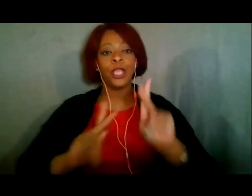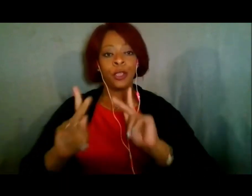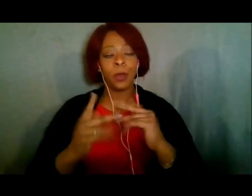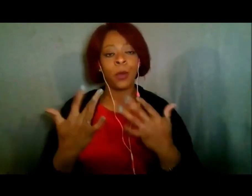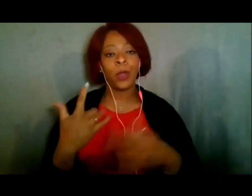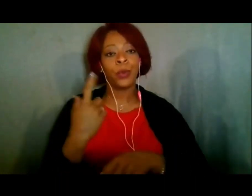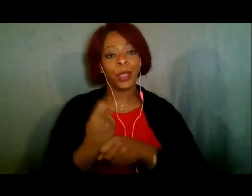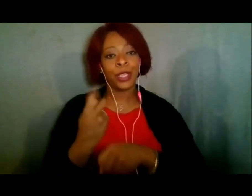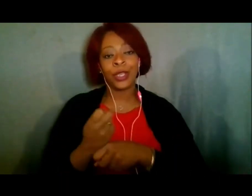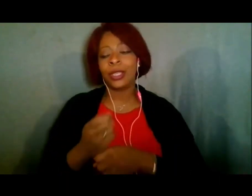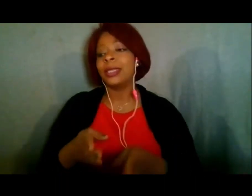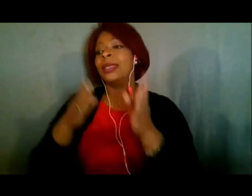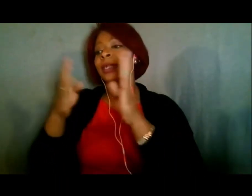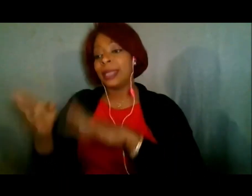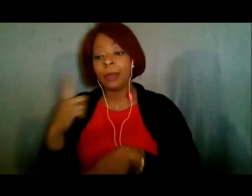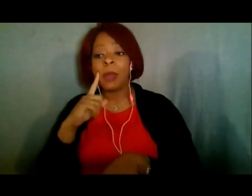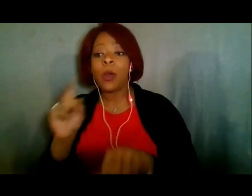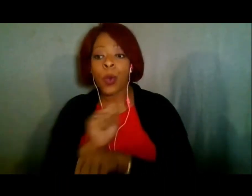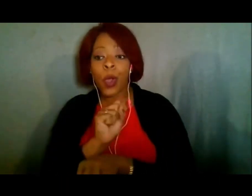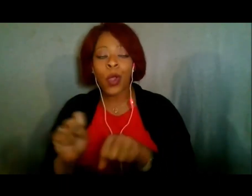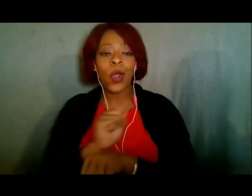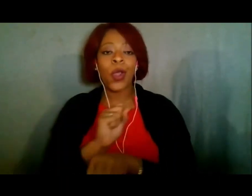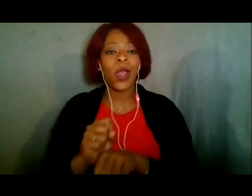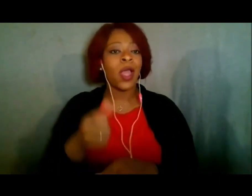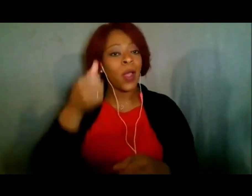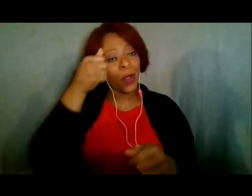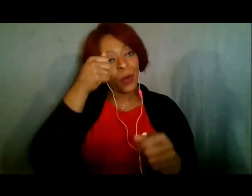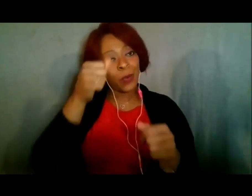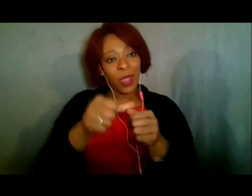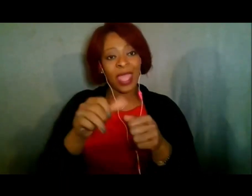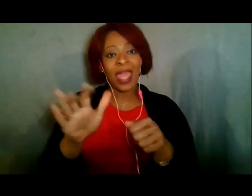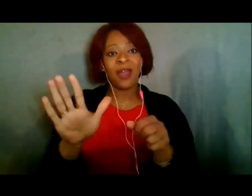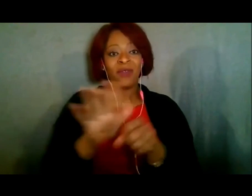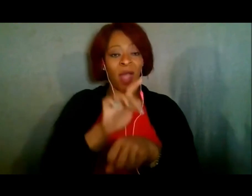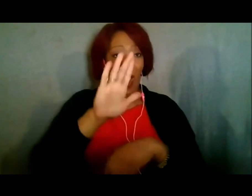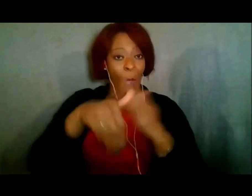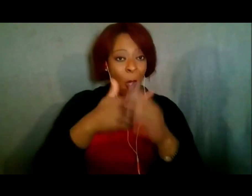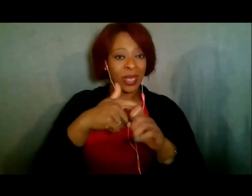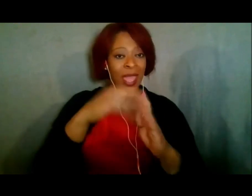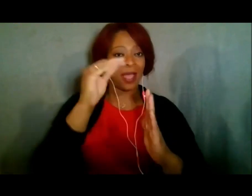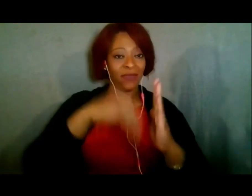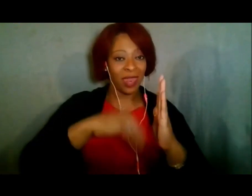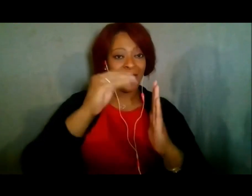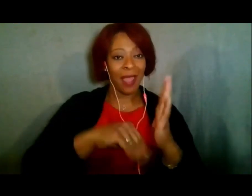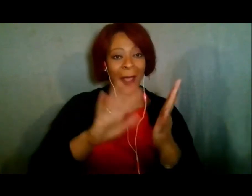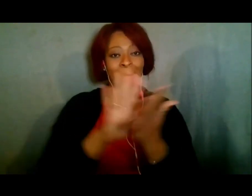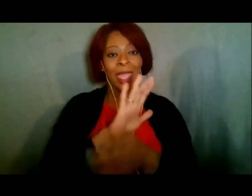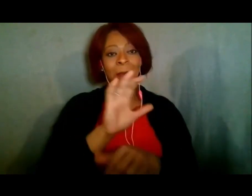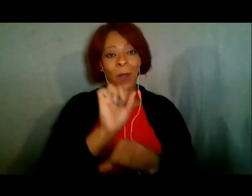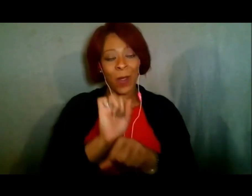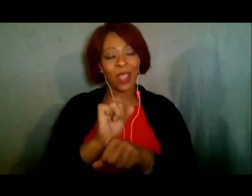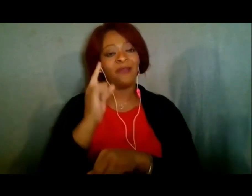and then we see if it works. And you remember this whole time we're filling out paperwork for the FDA and the NIH.